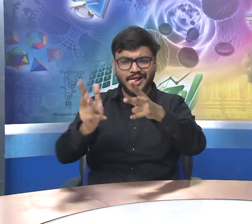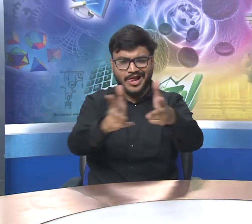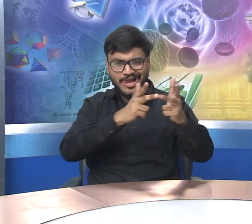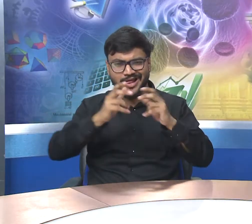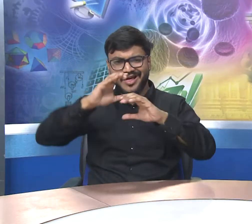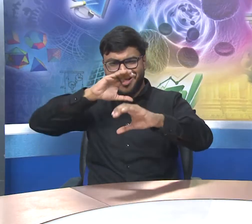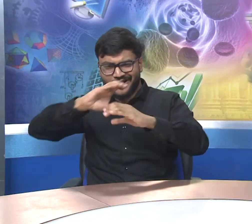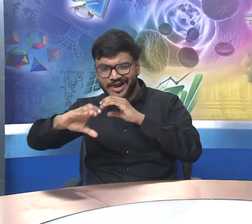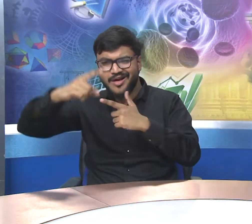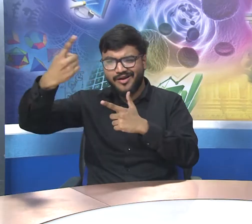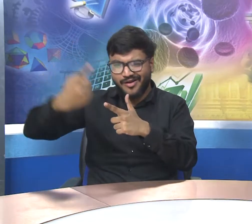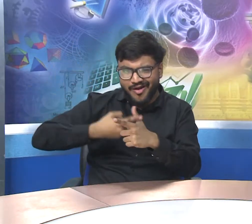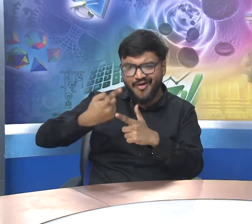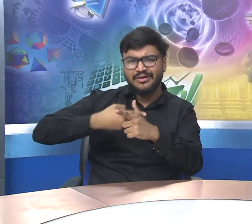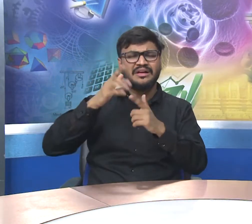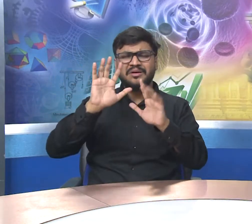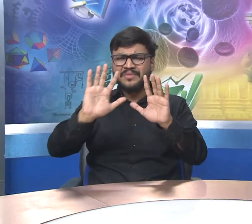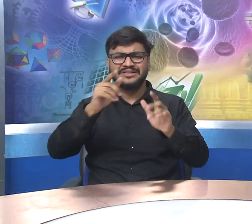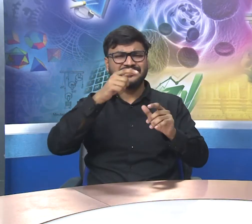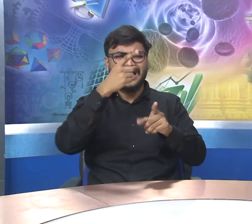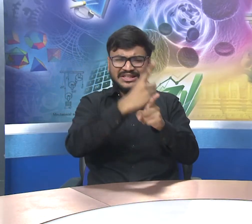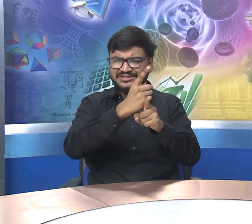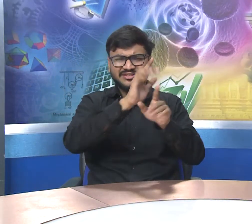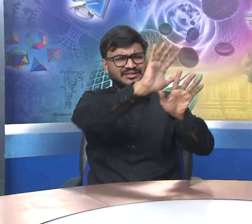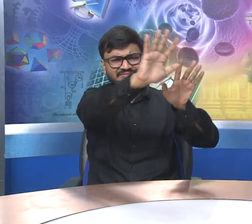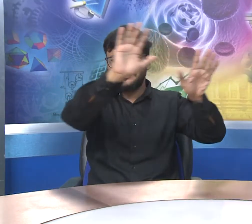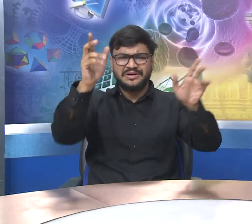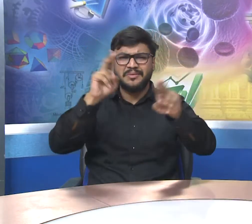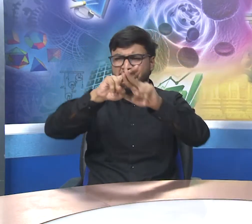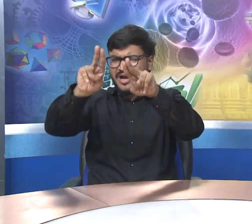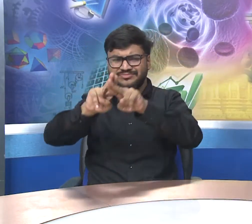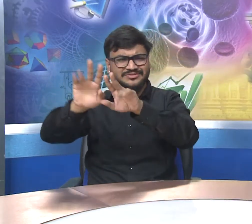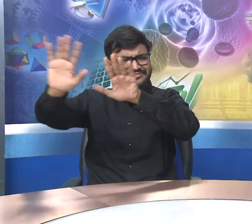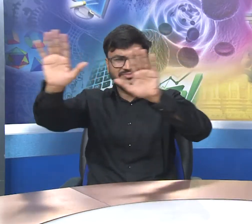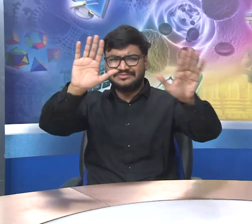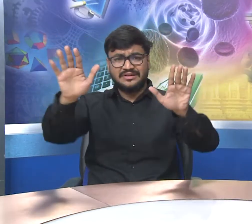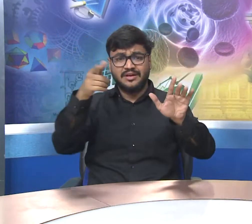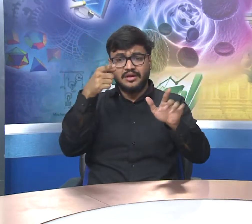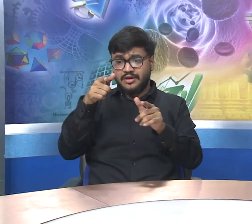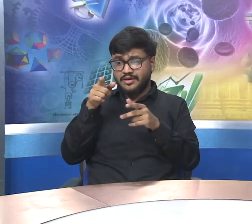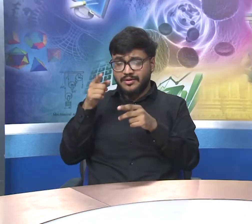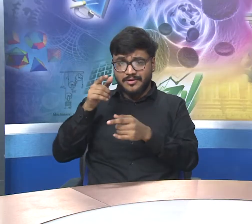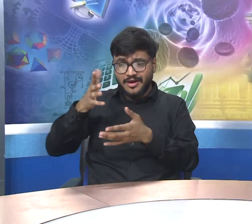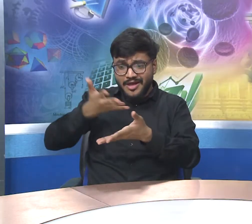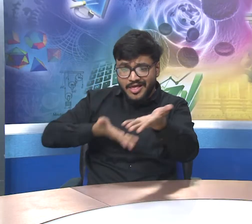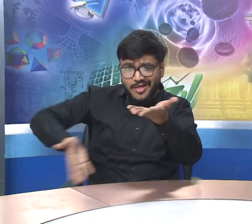start picking up sign language quickly from the school environment.